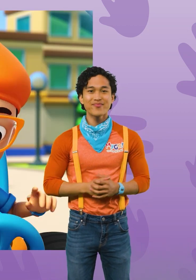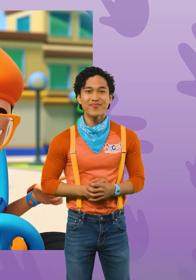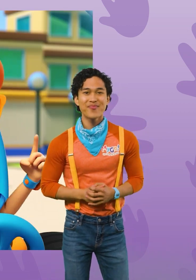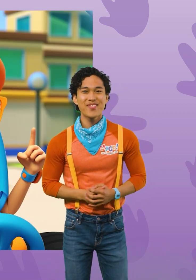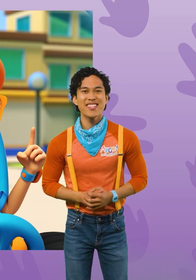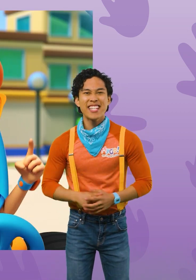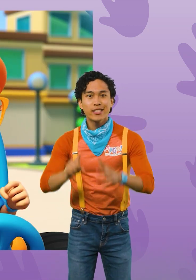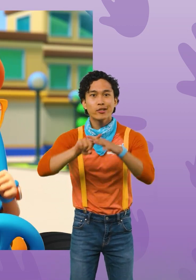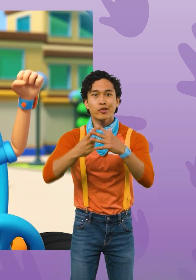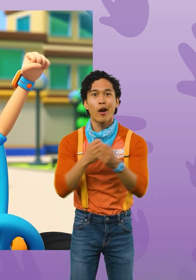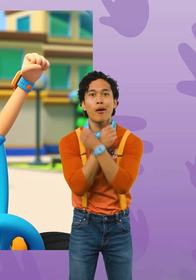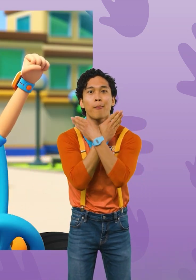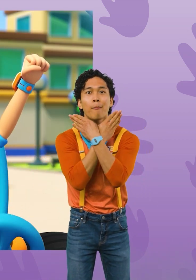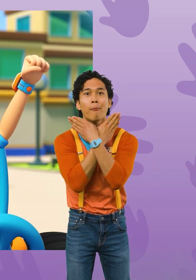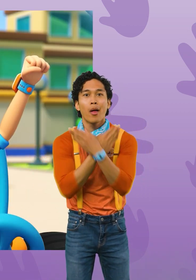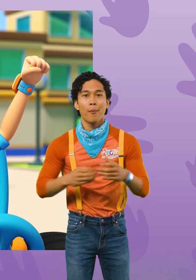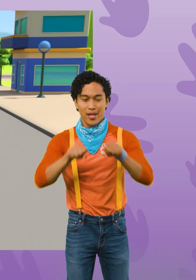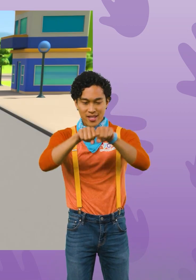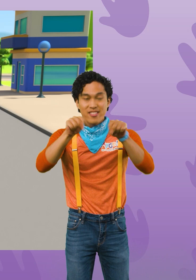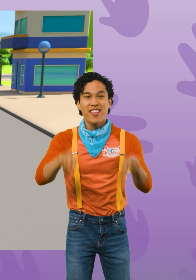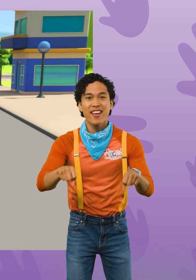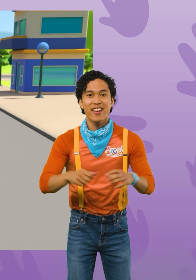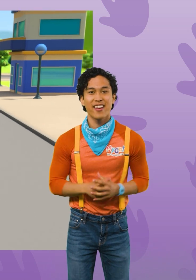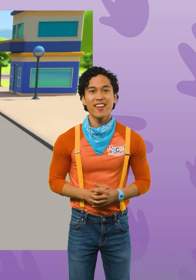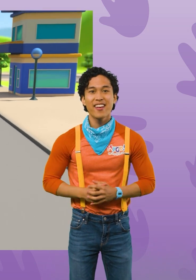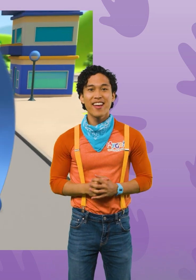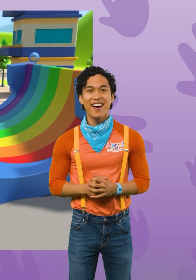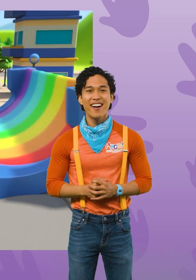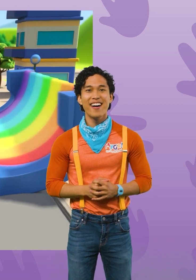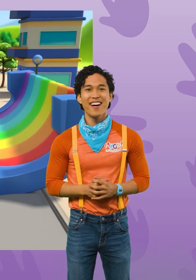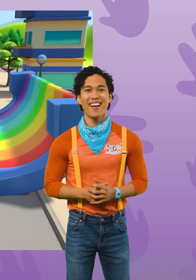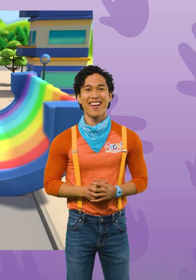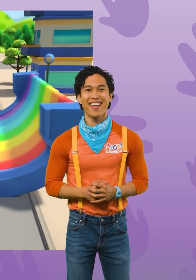confirmed. Activate Blippi Station.